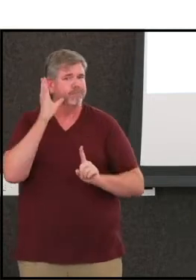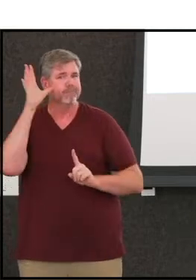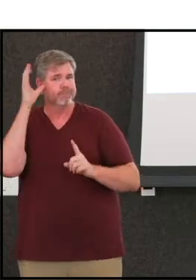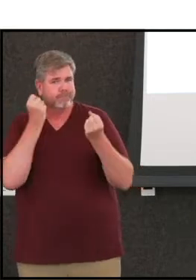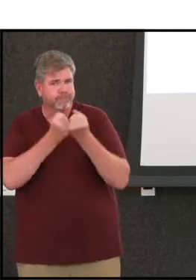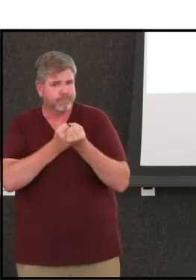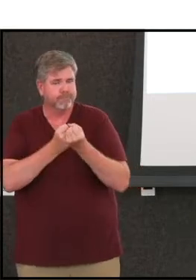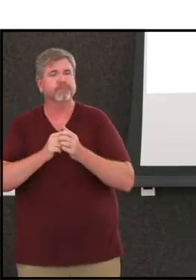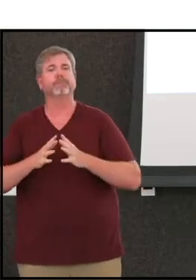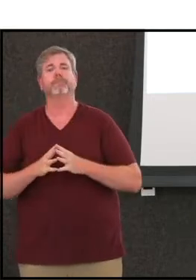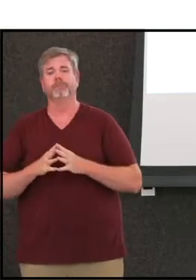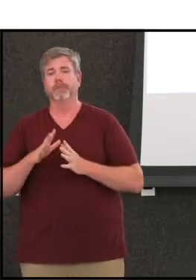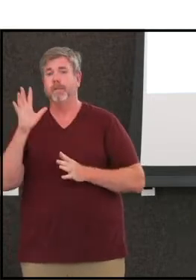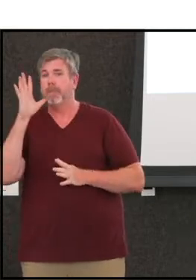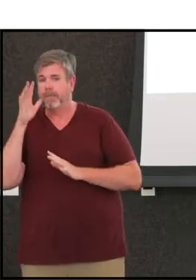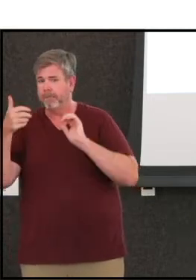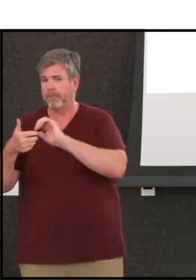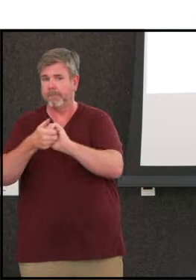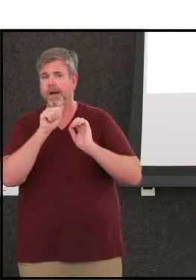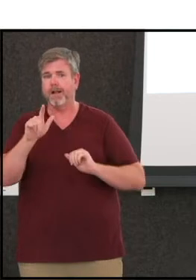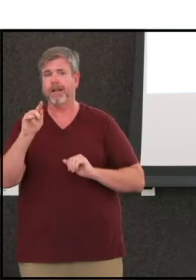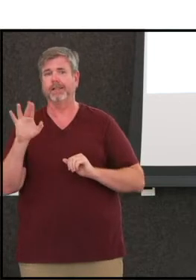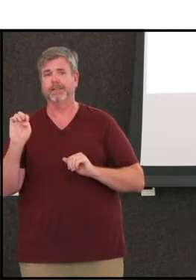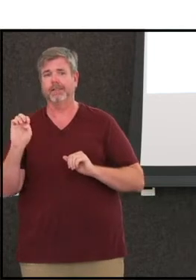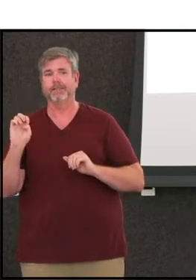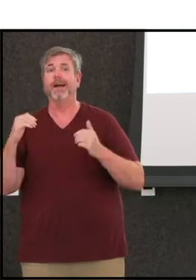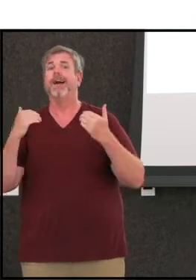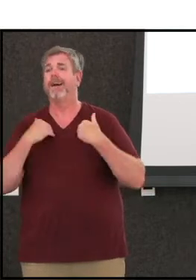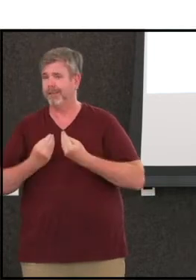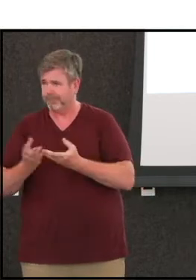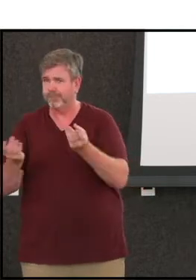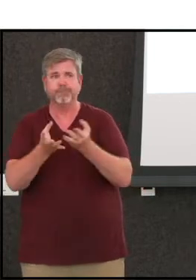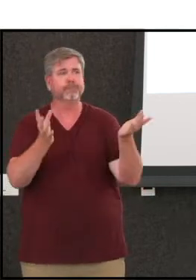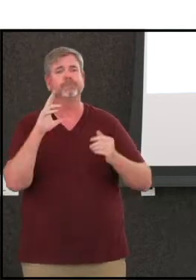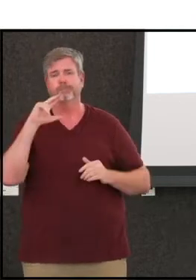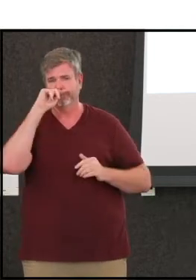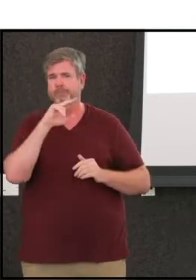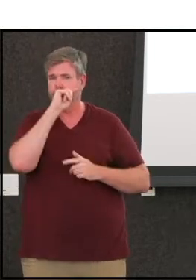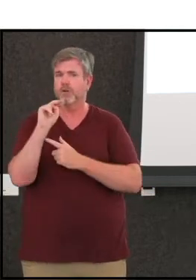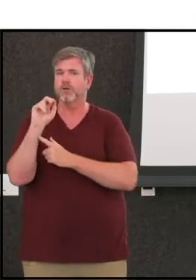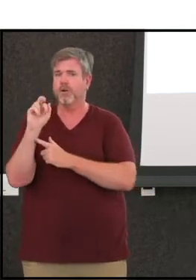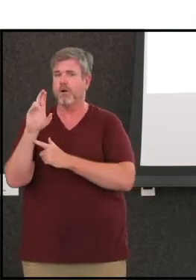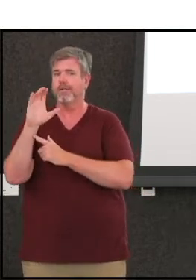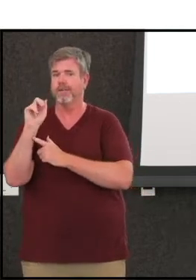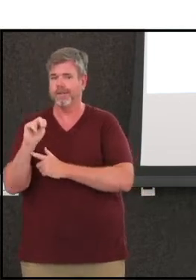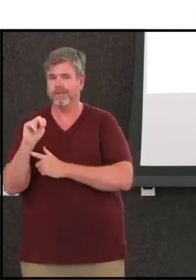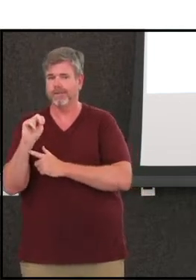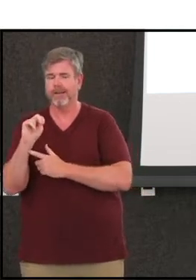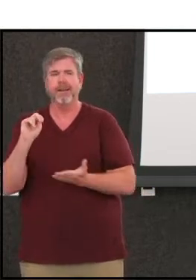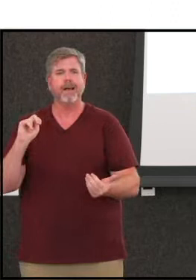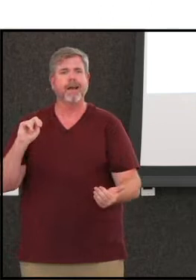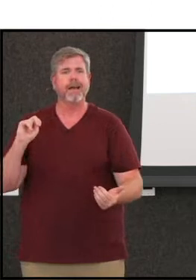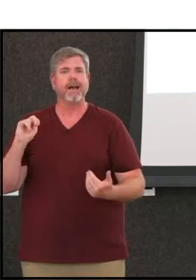as I said, is here. And consult with a clinician. You can call us, and we can provide you with a number or